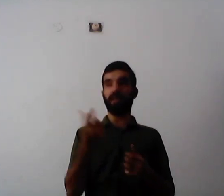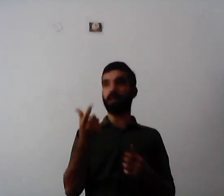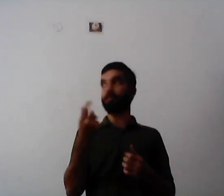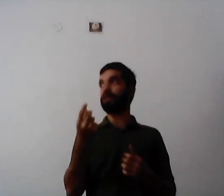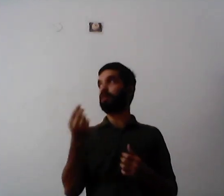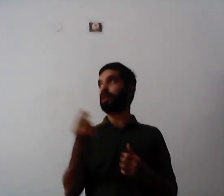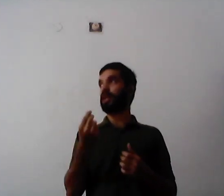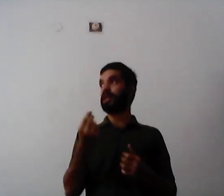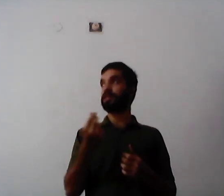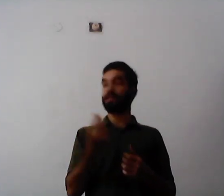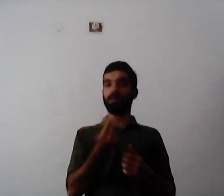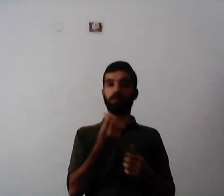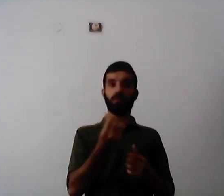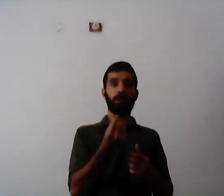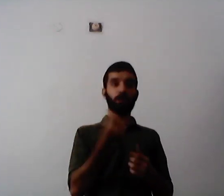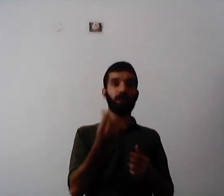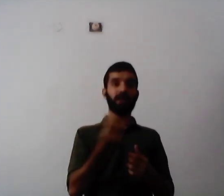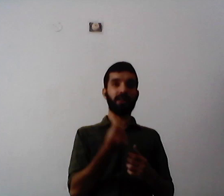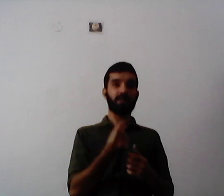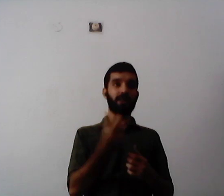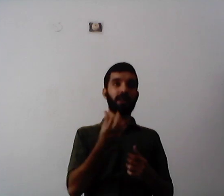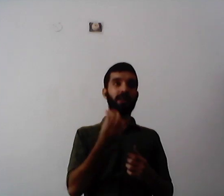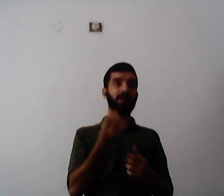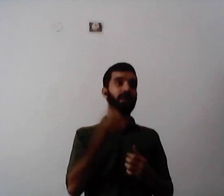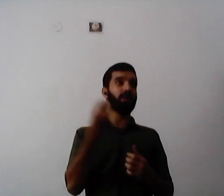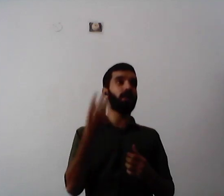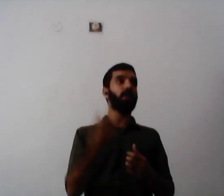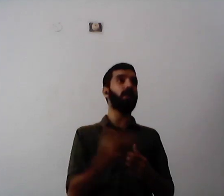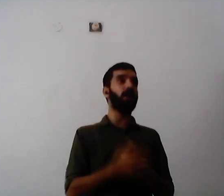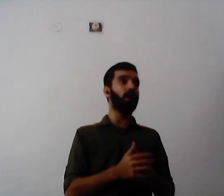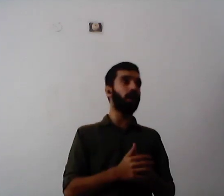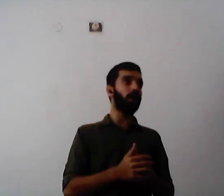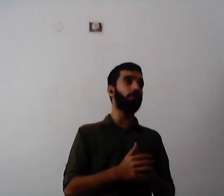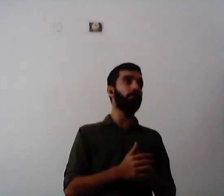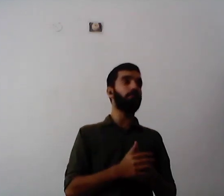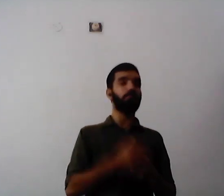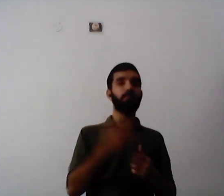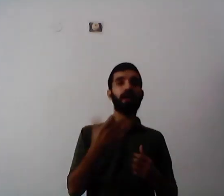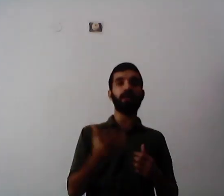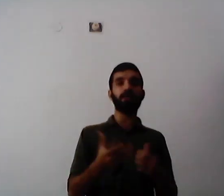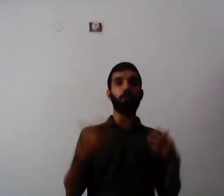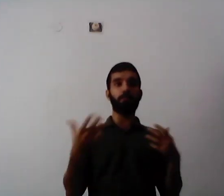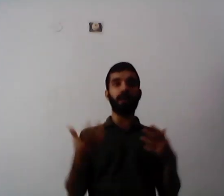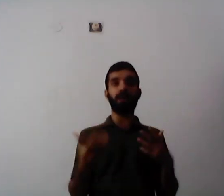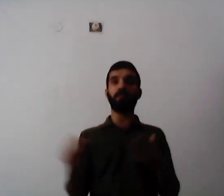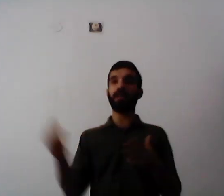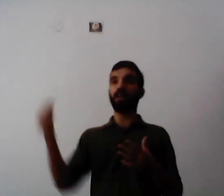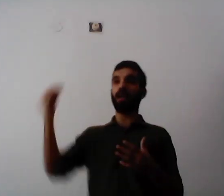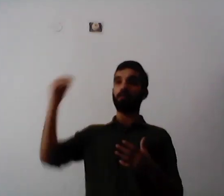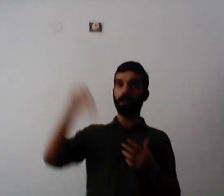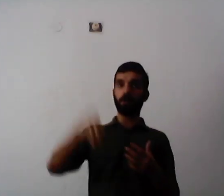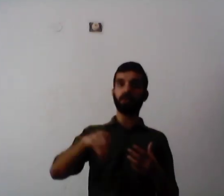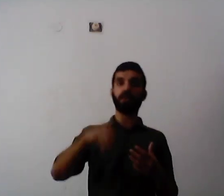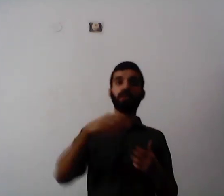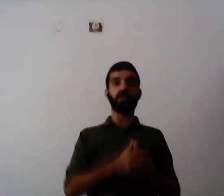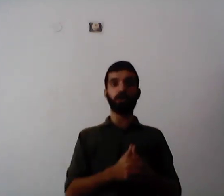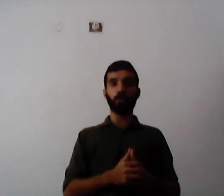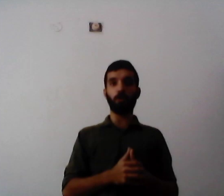mean, it has a particular taste, right? Like that that is obtained when carbon dioxide is dissolved in